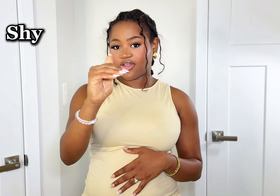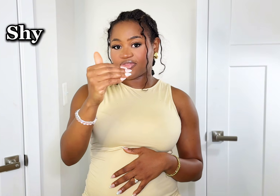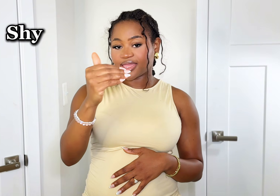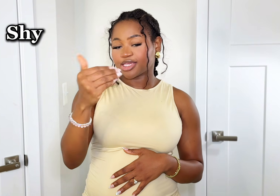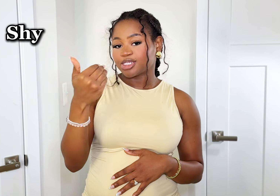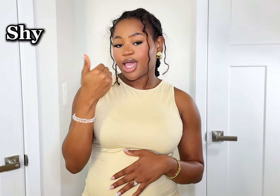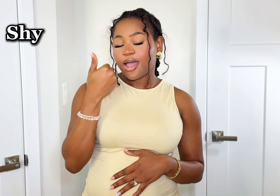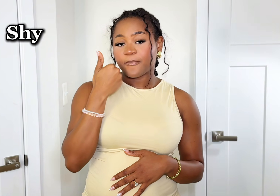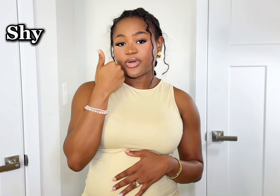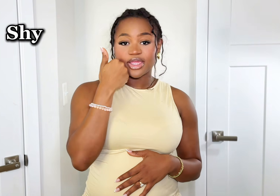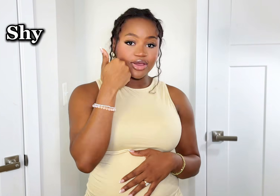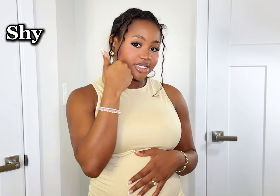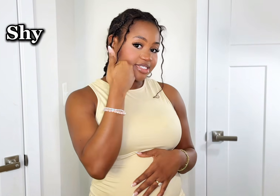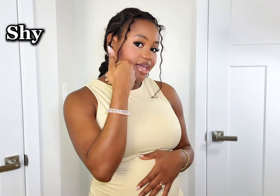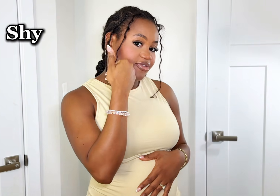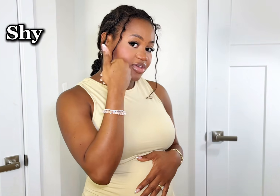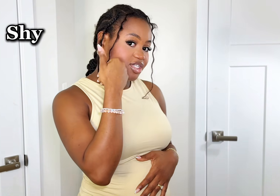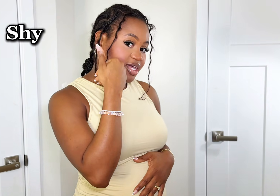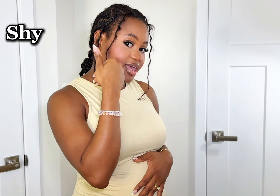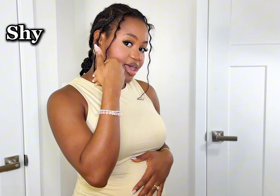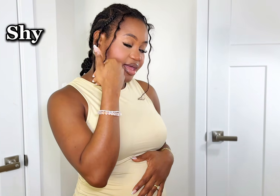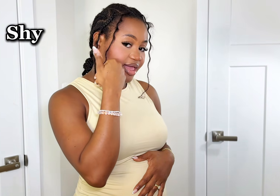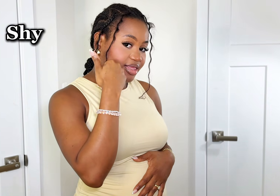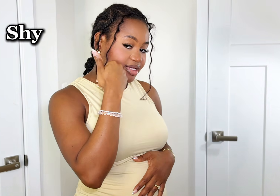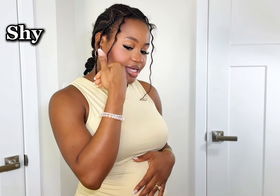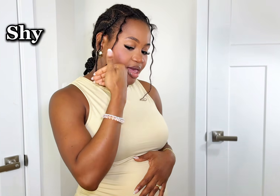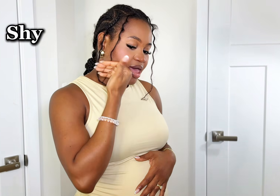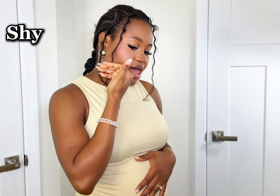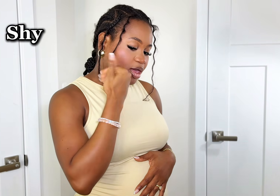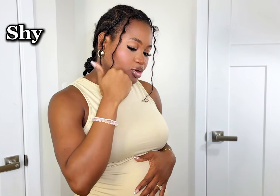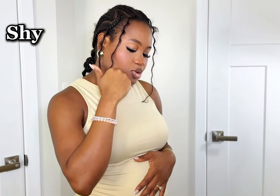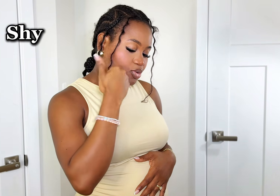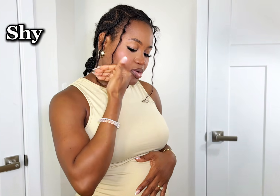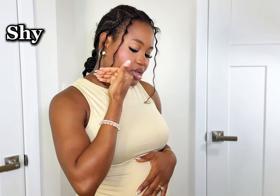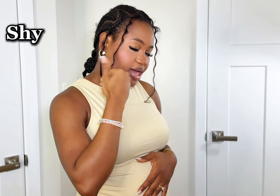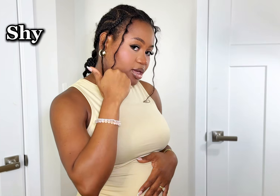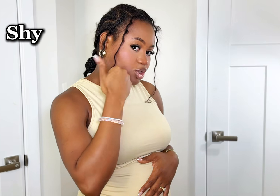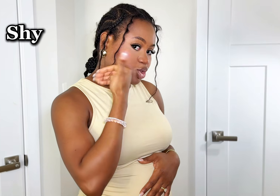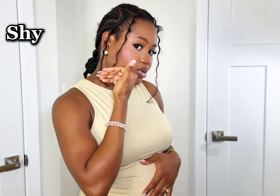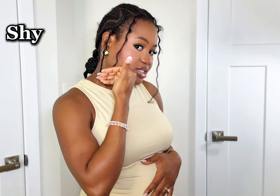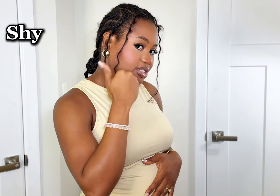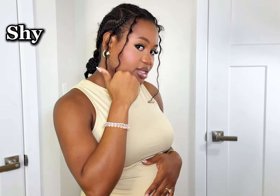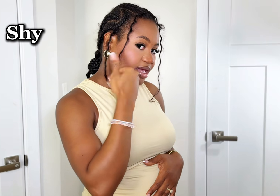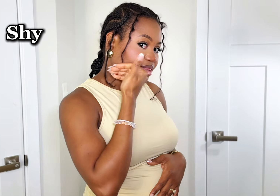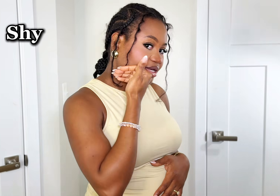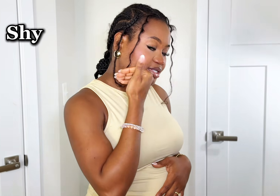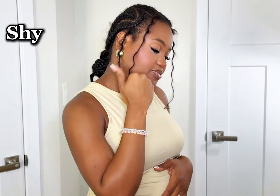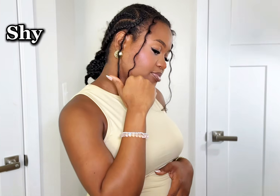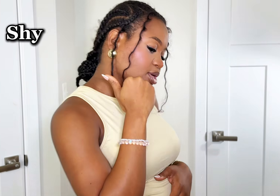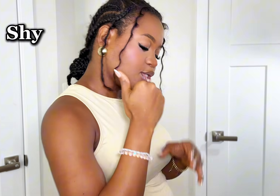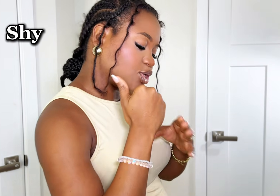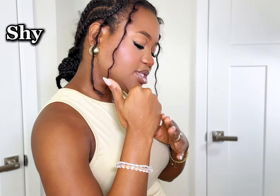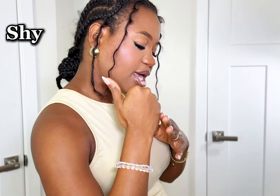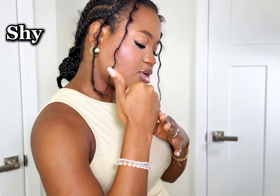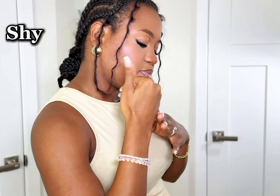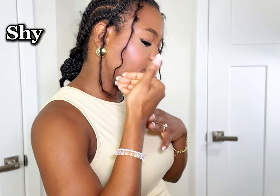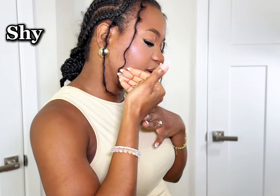like this, put it on the side of your cheek here like this, and you do like a twist like this. So it's like you're bending